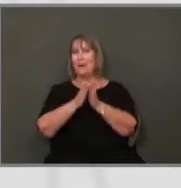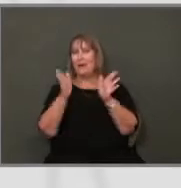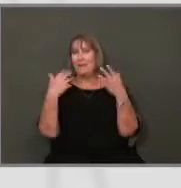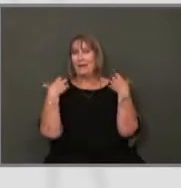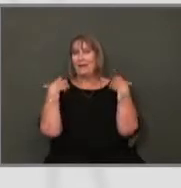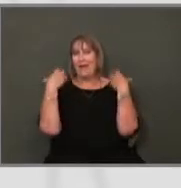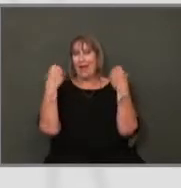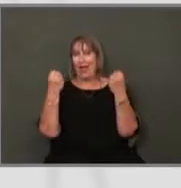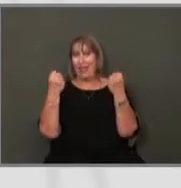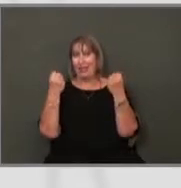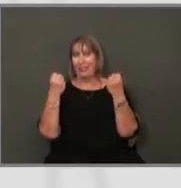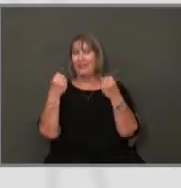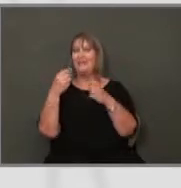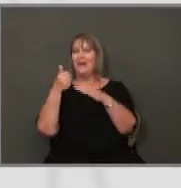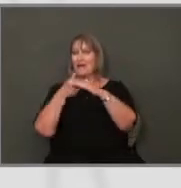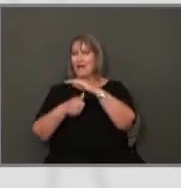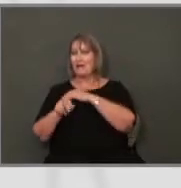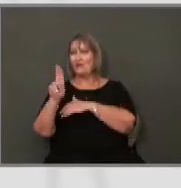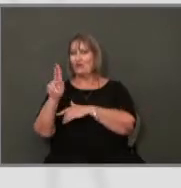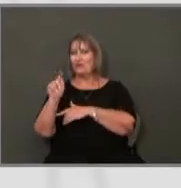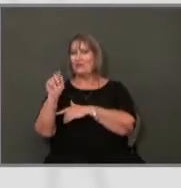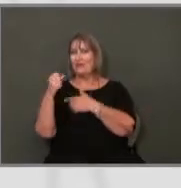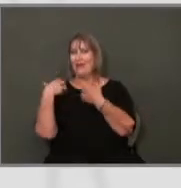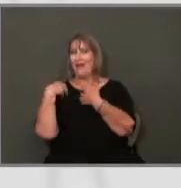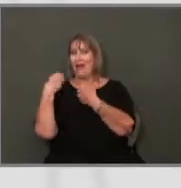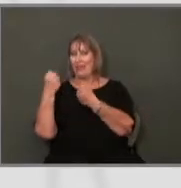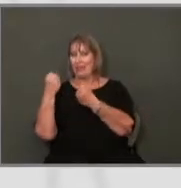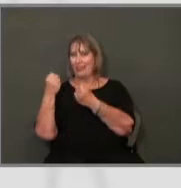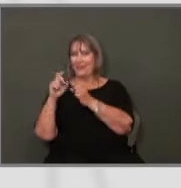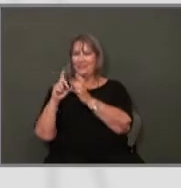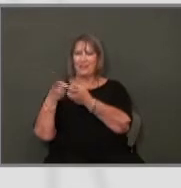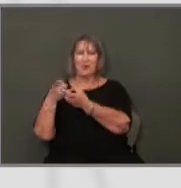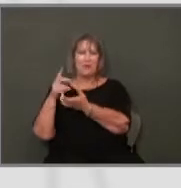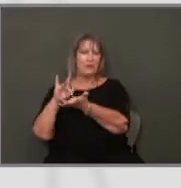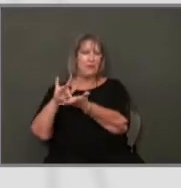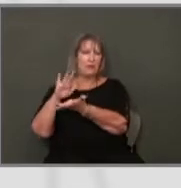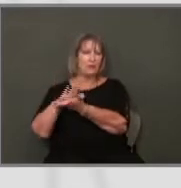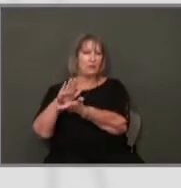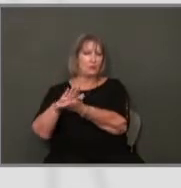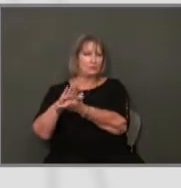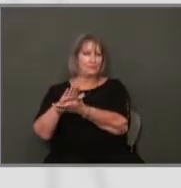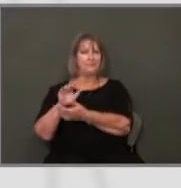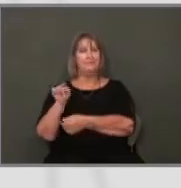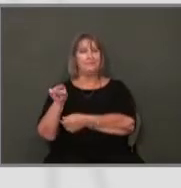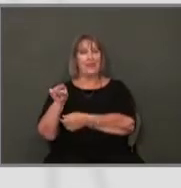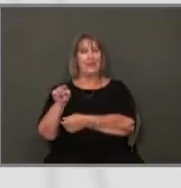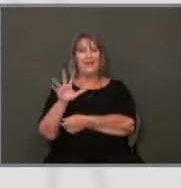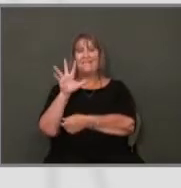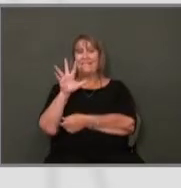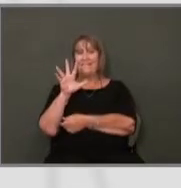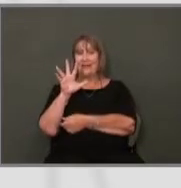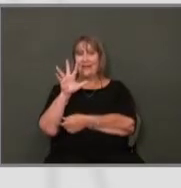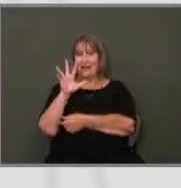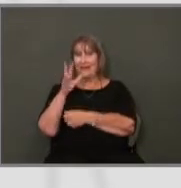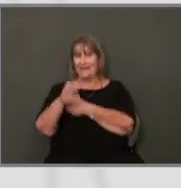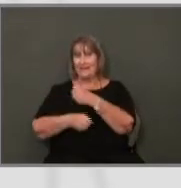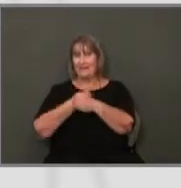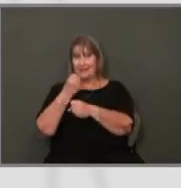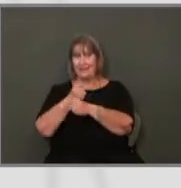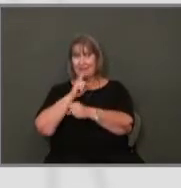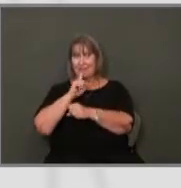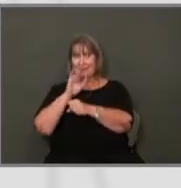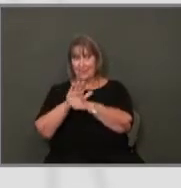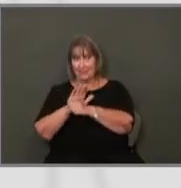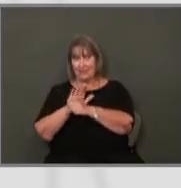at UT Health in the Medical Center. A 5-year commitment, $10 million total, $2 million a